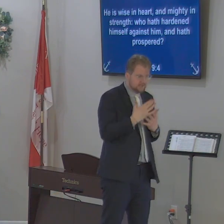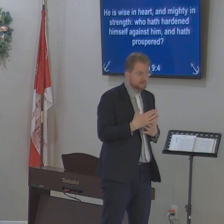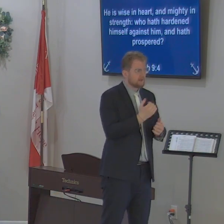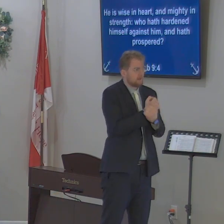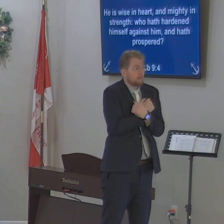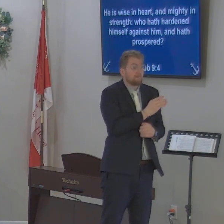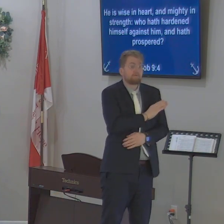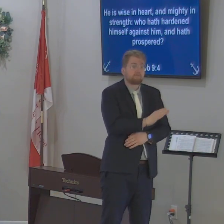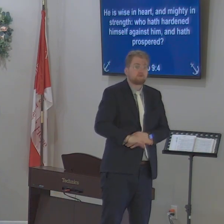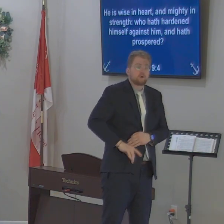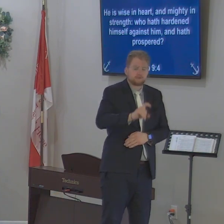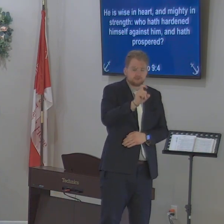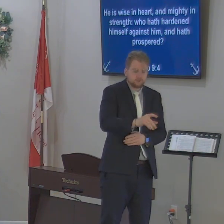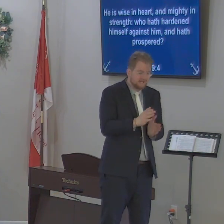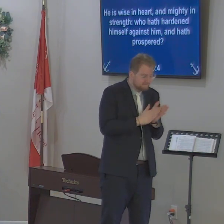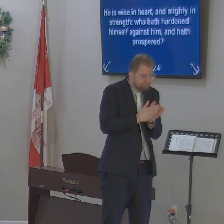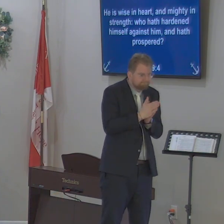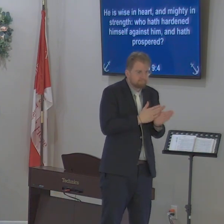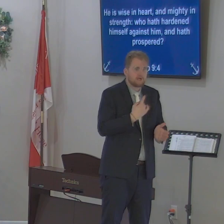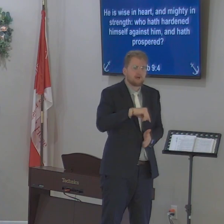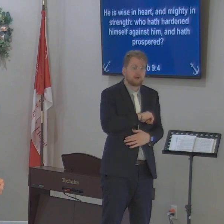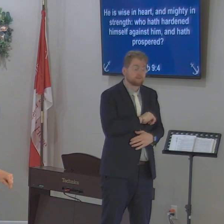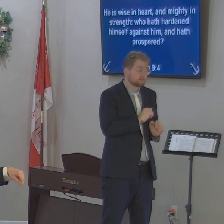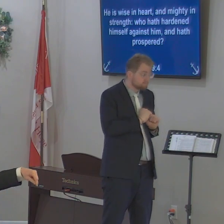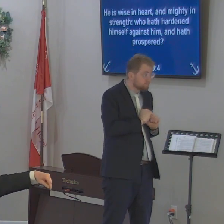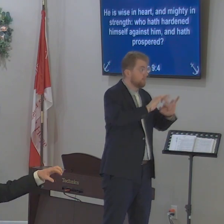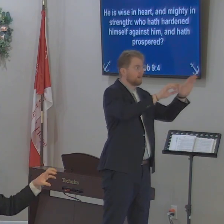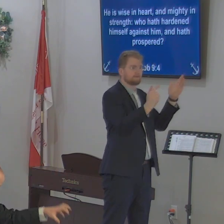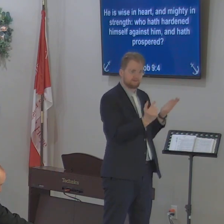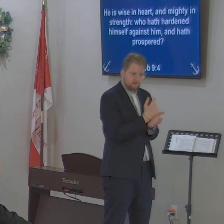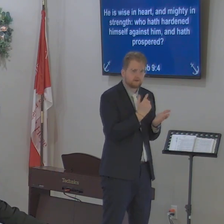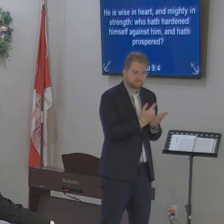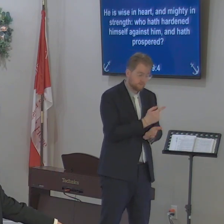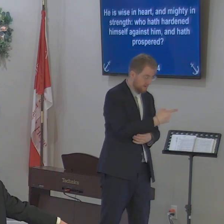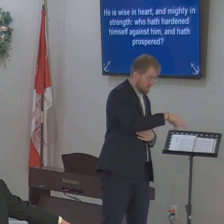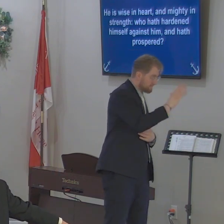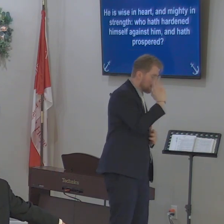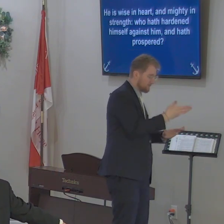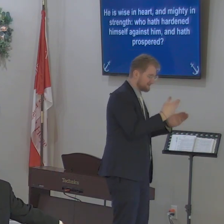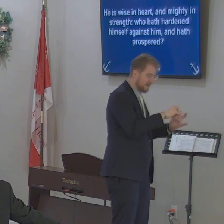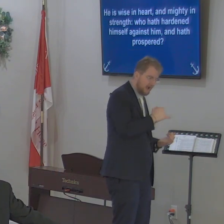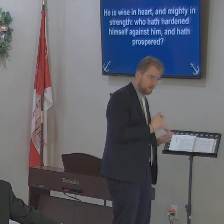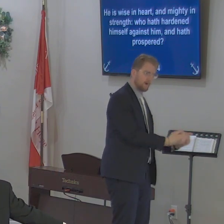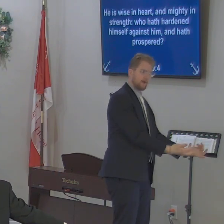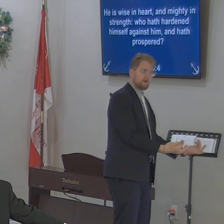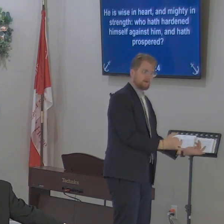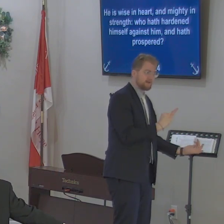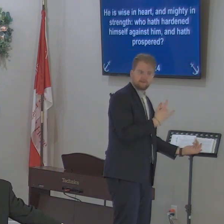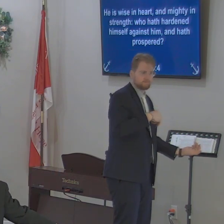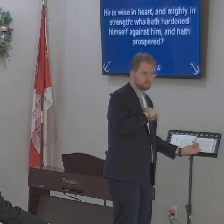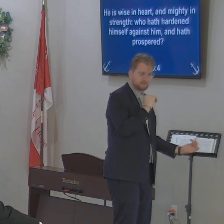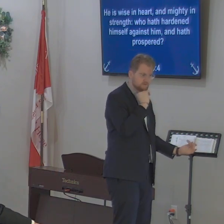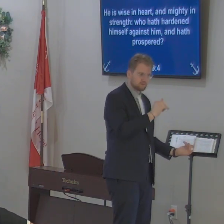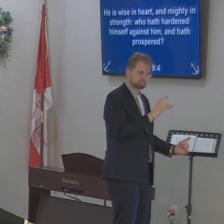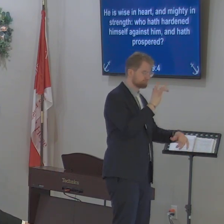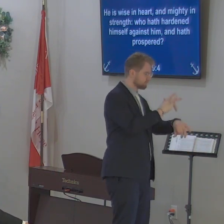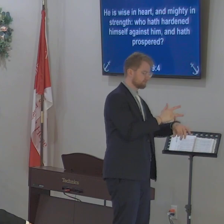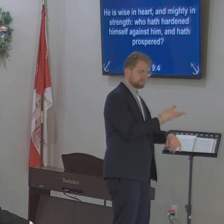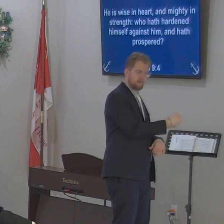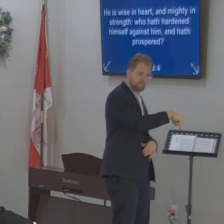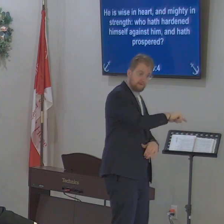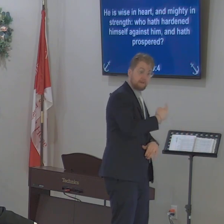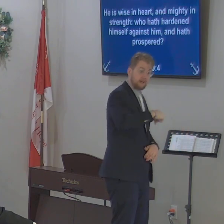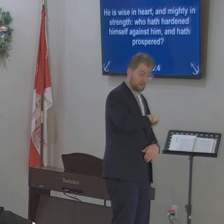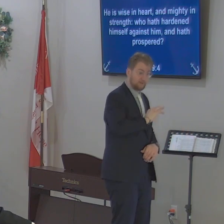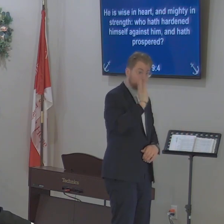us to persuade men, right? Everybody with me? They're going to die and go to a devil's hell. And truthfully, we're going to allow it if